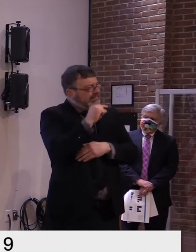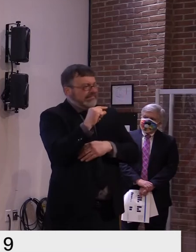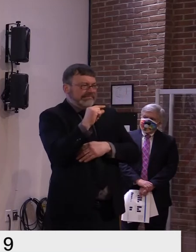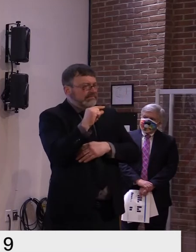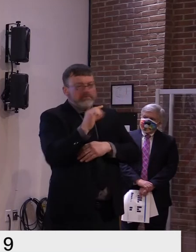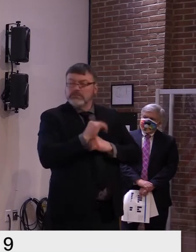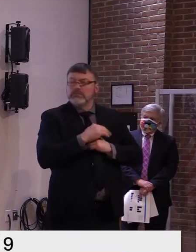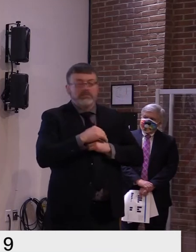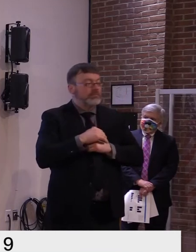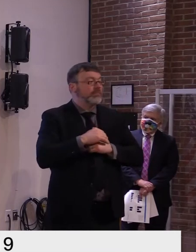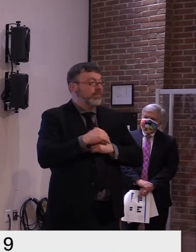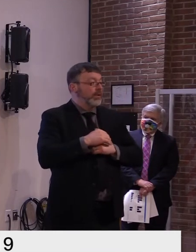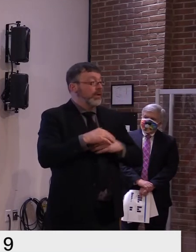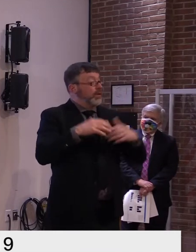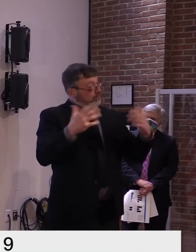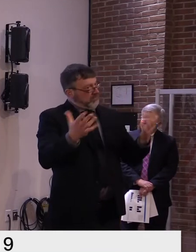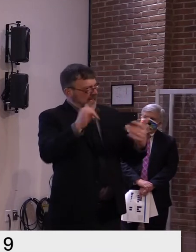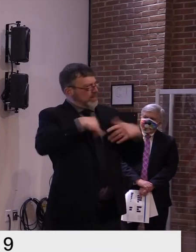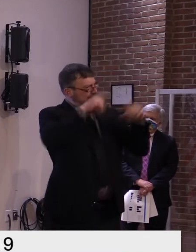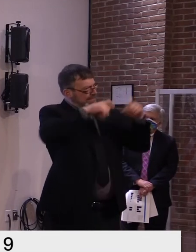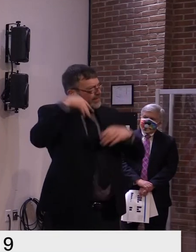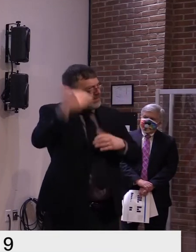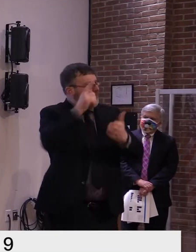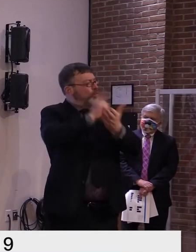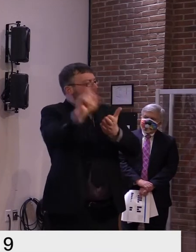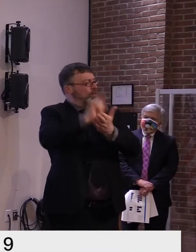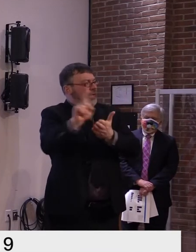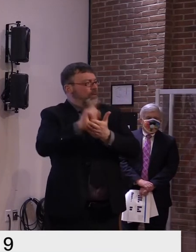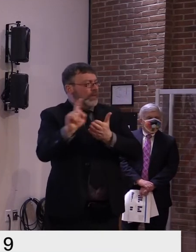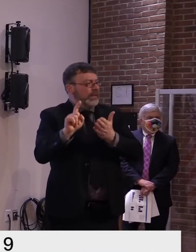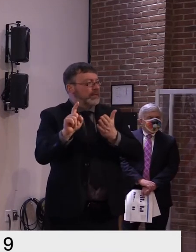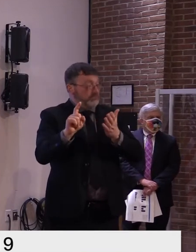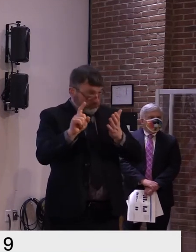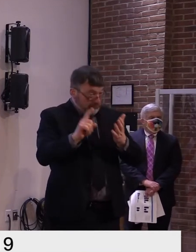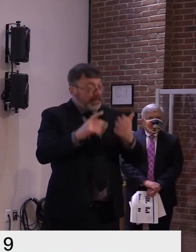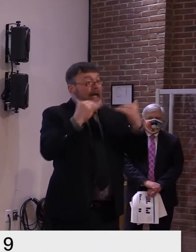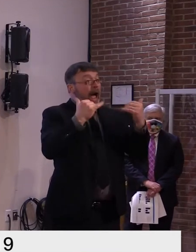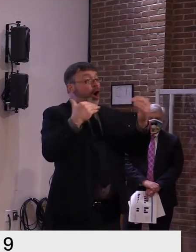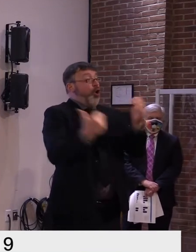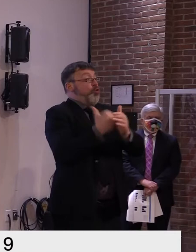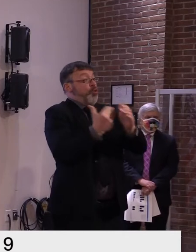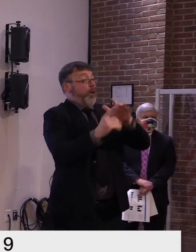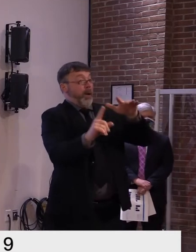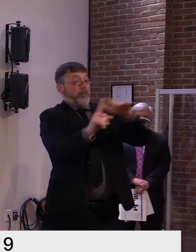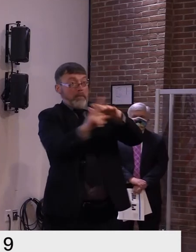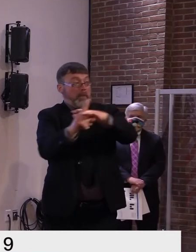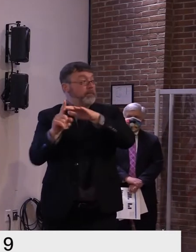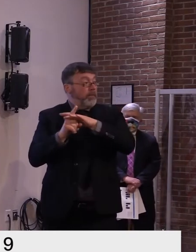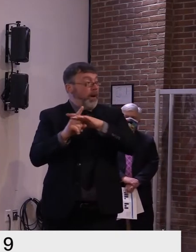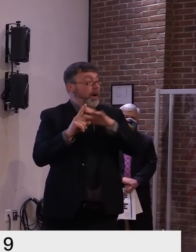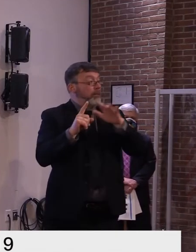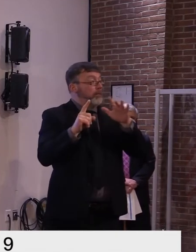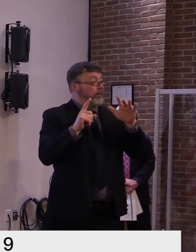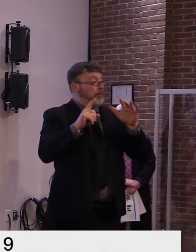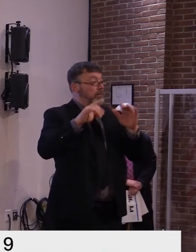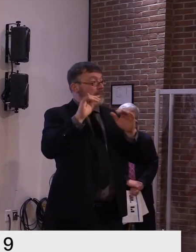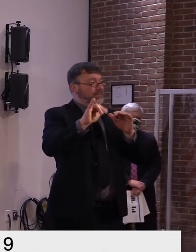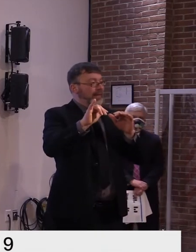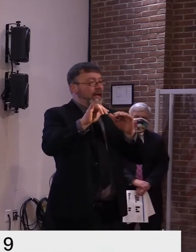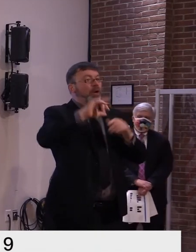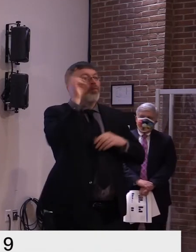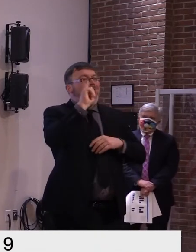newest ones that have come in, they still are very much isolated cases within a household, within a worker at a